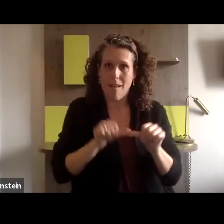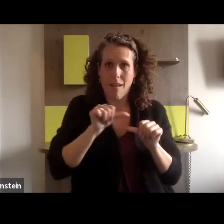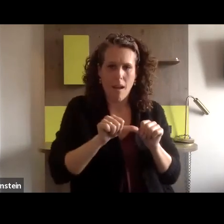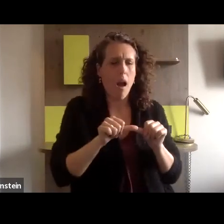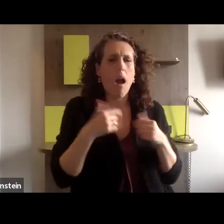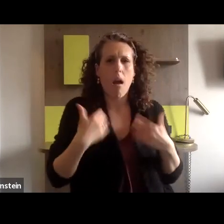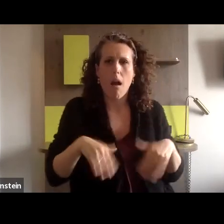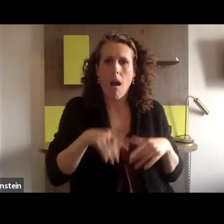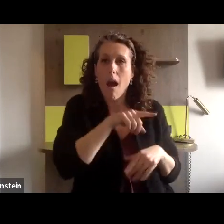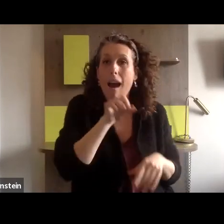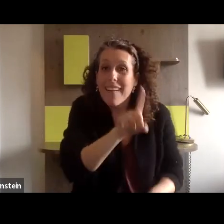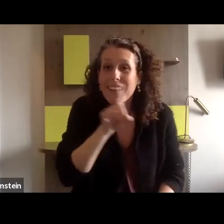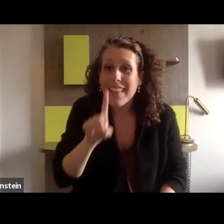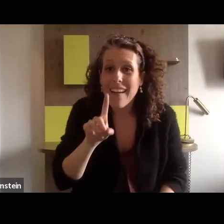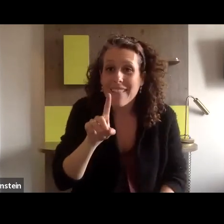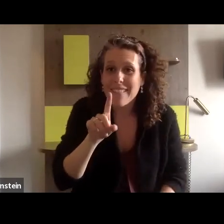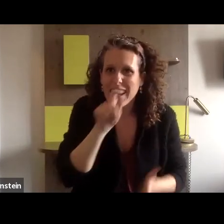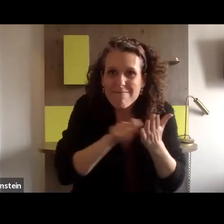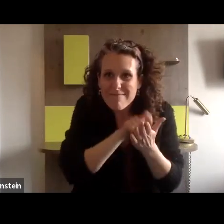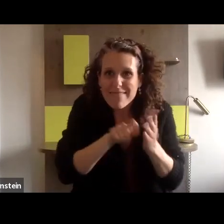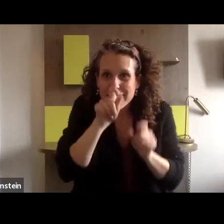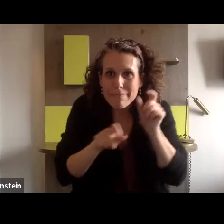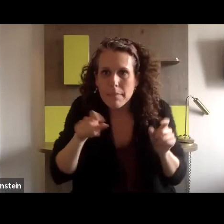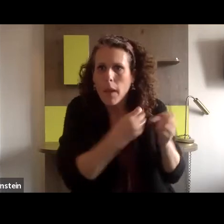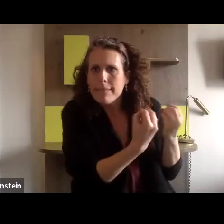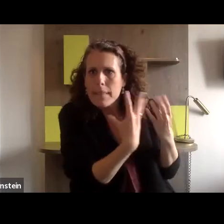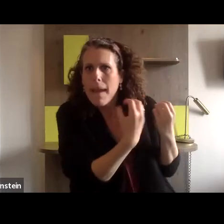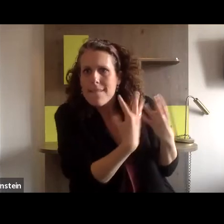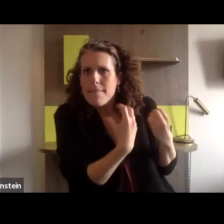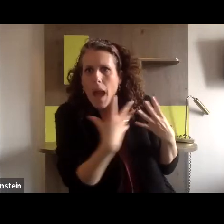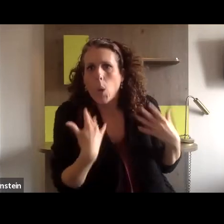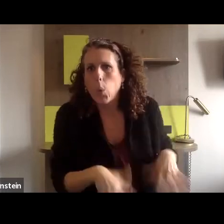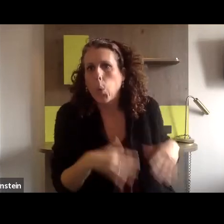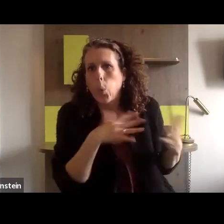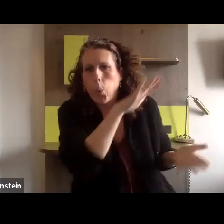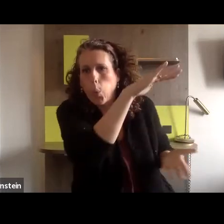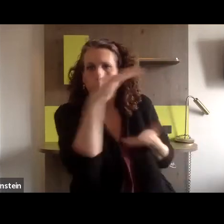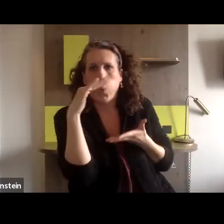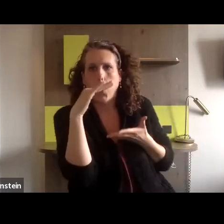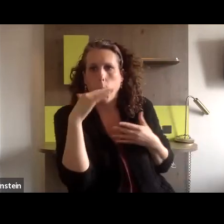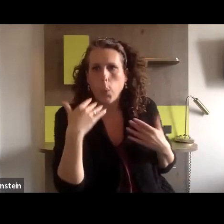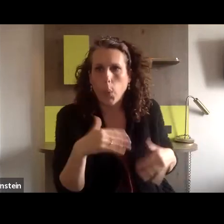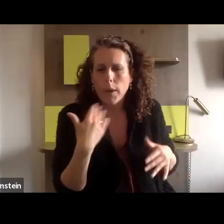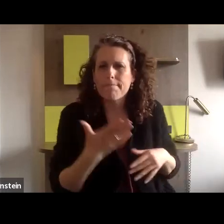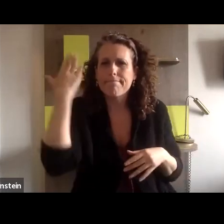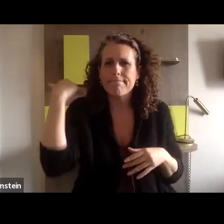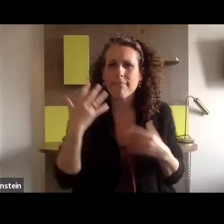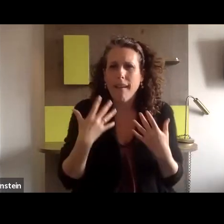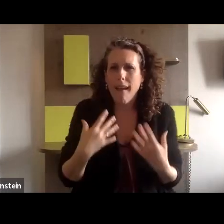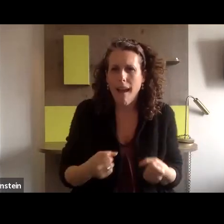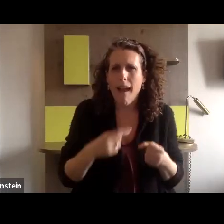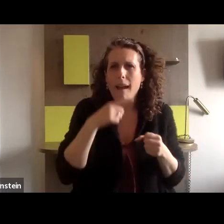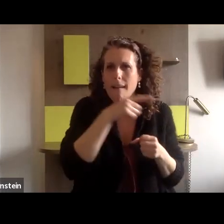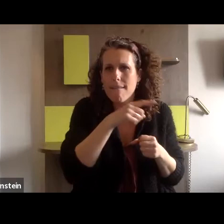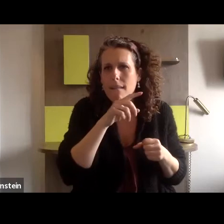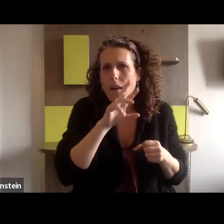the raters. And right now, really, it's those days we are doing a rash analysis,